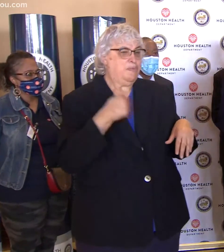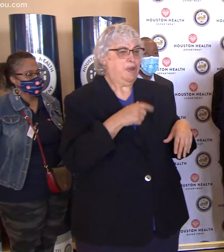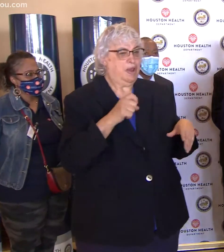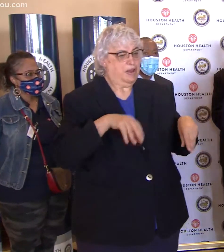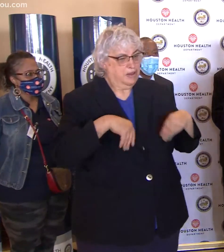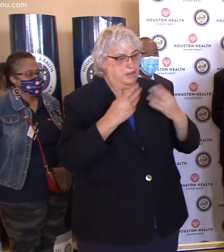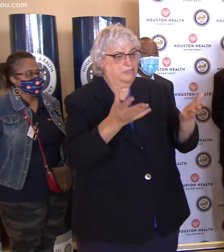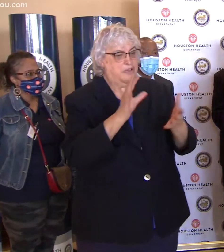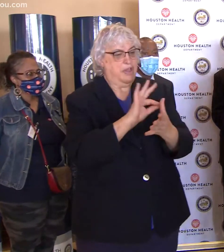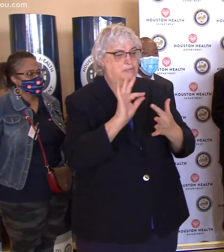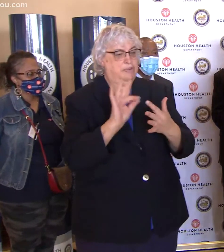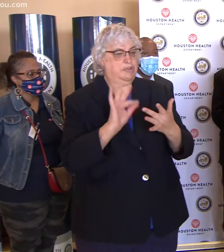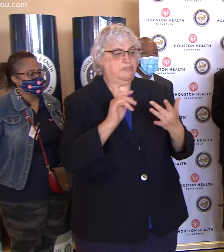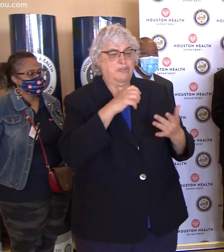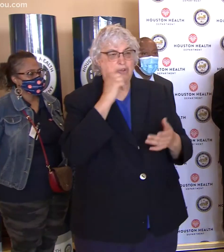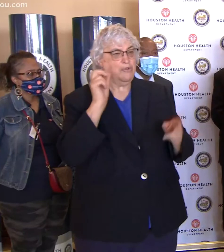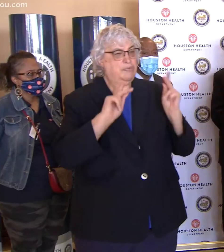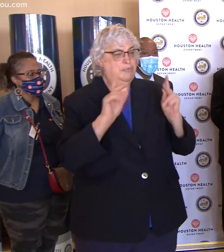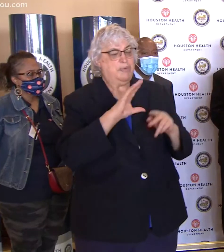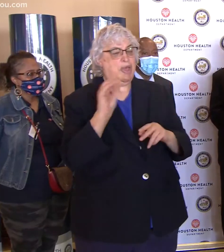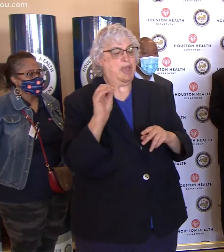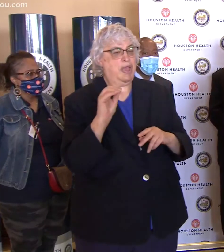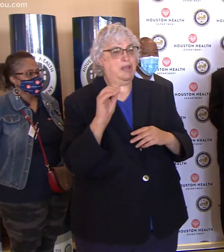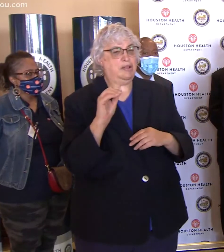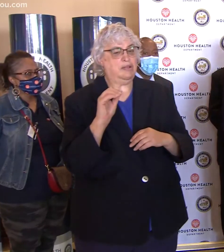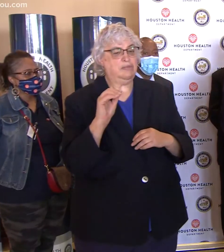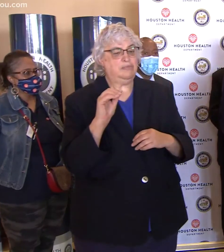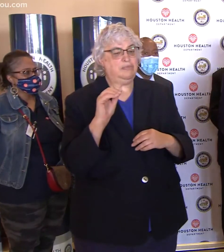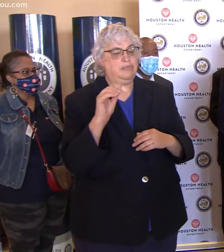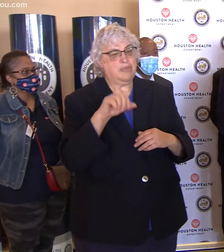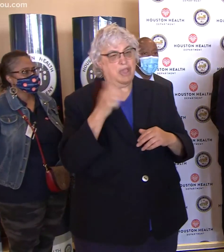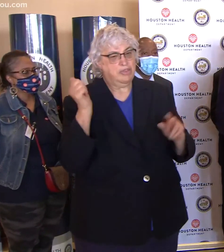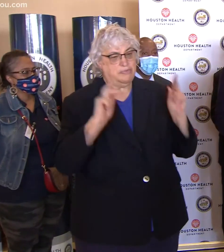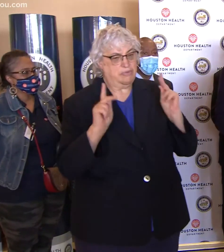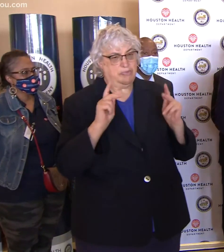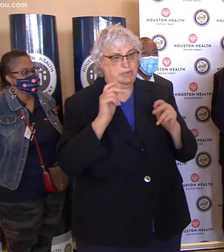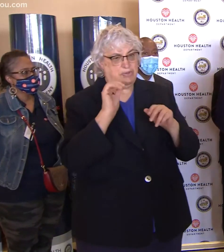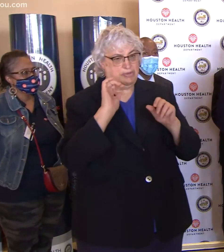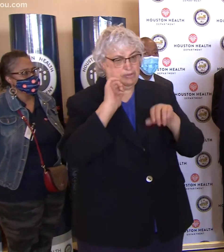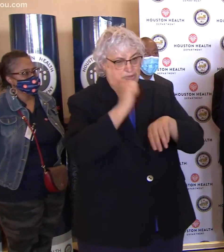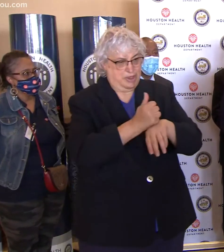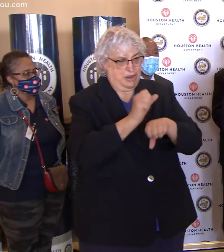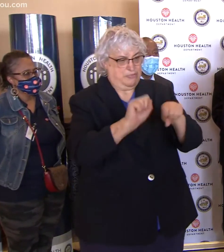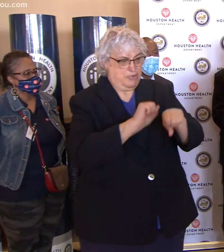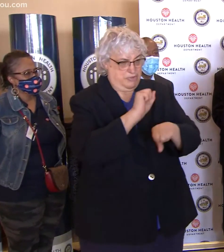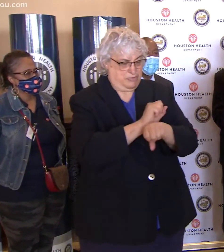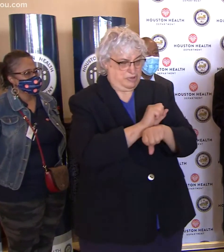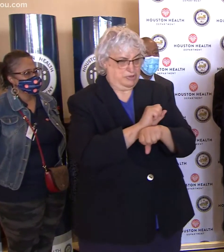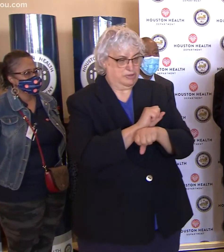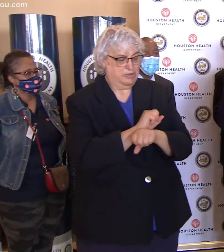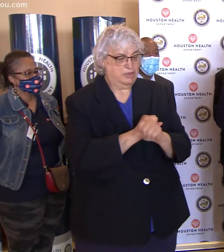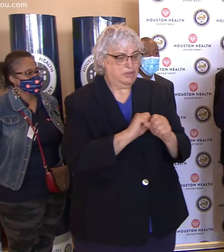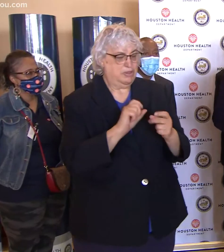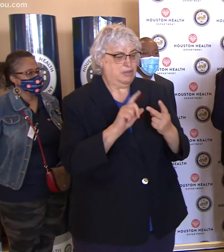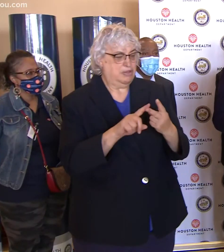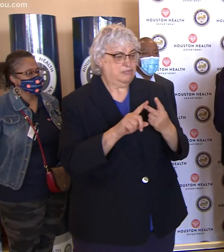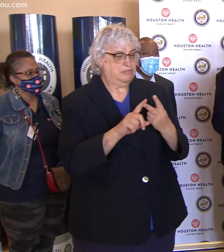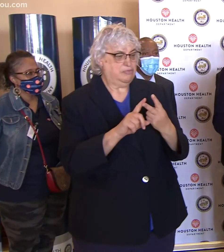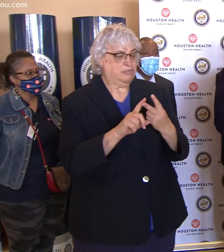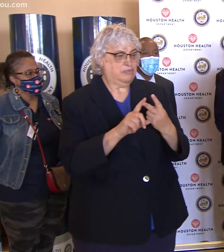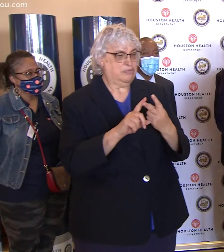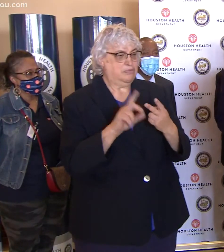give options for seniors and other folks to make appointments. And so we are looking at